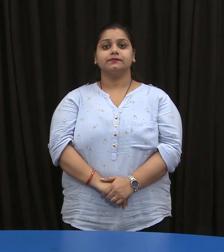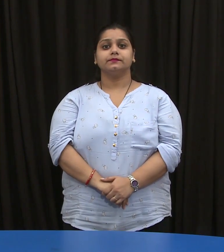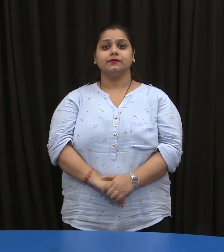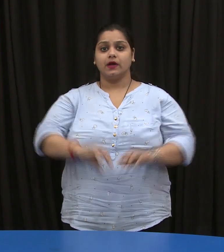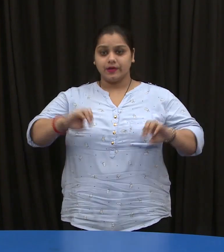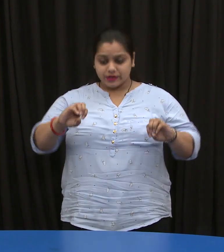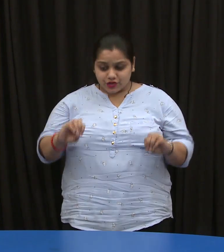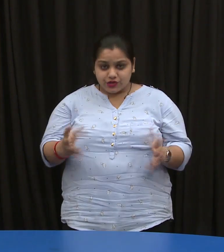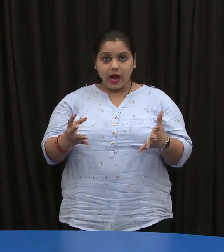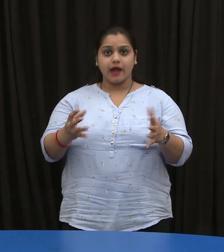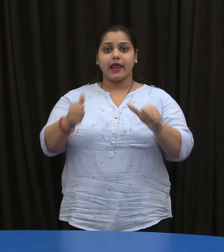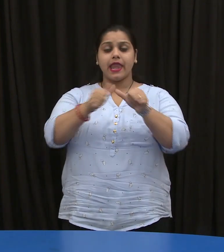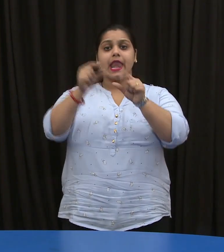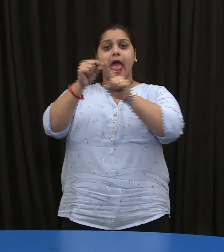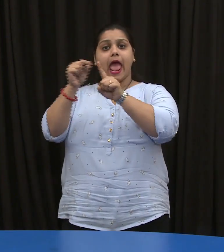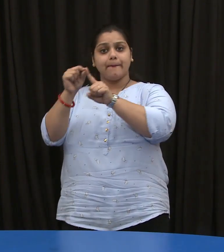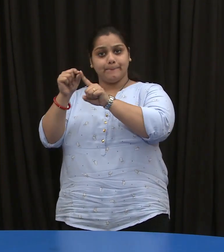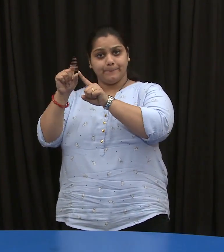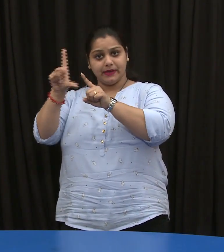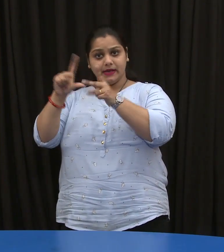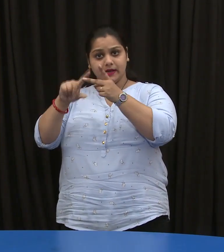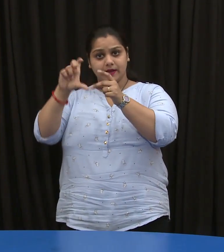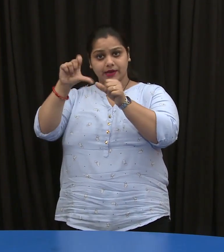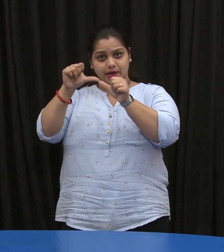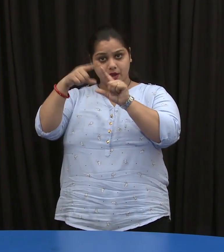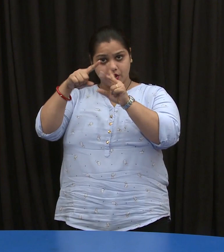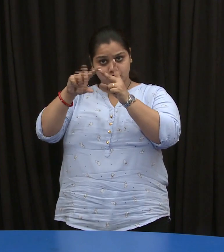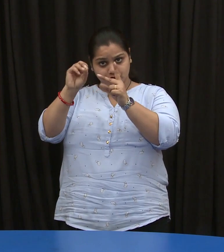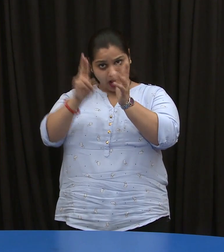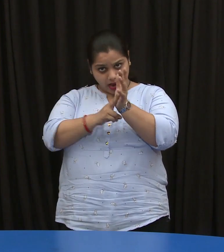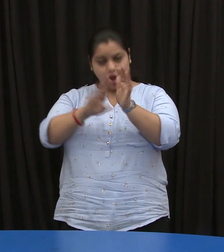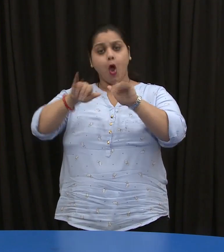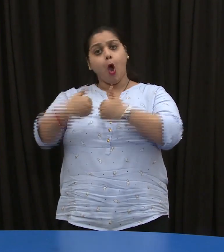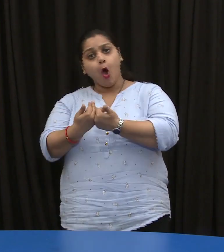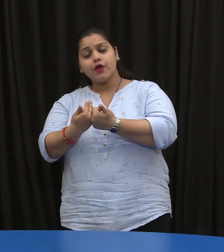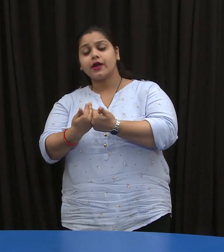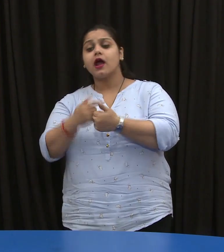starts an application program or execute a DOS command.